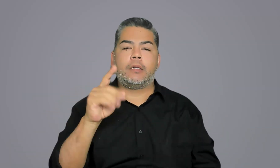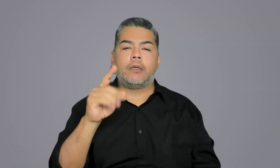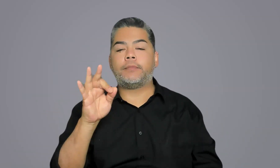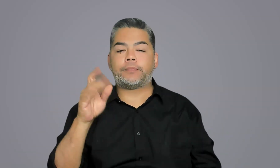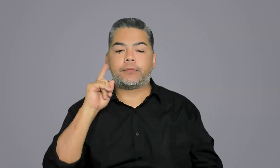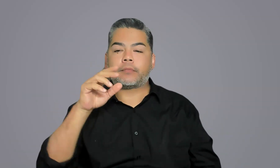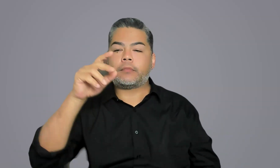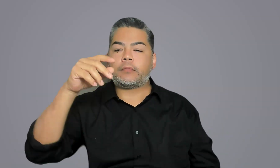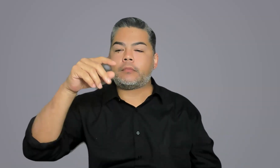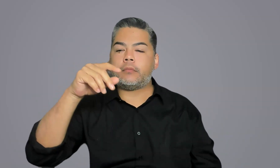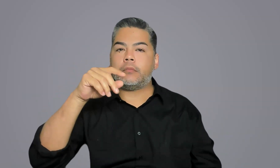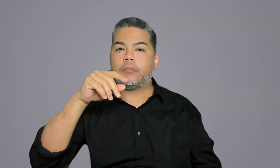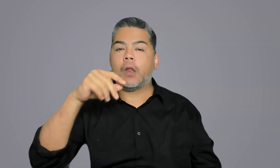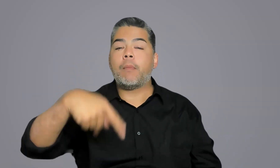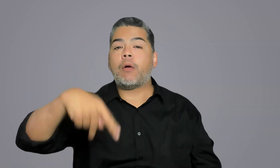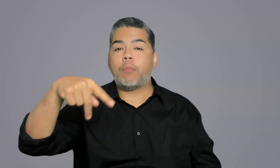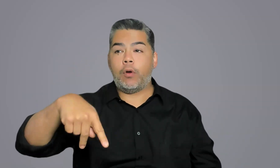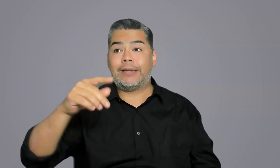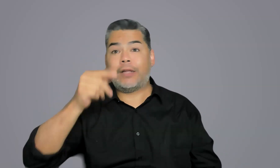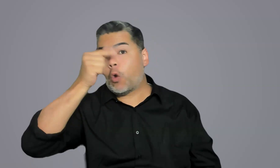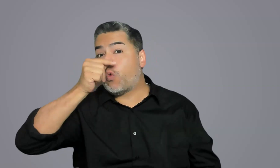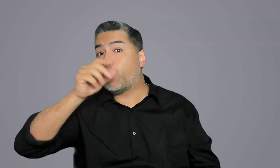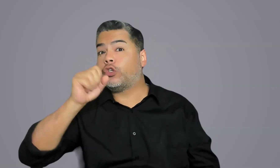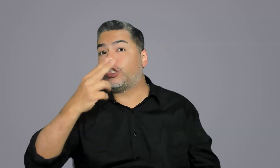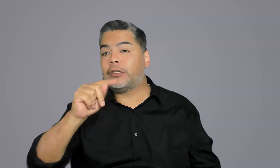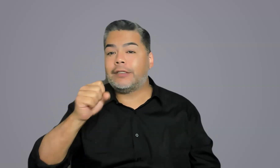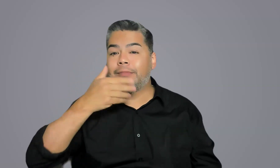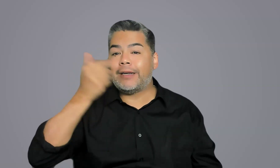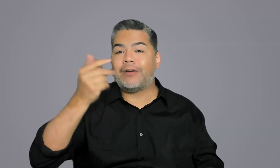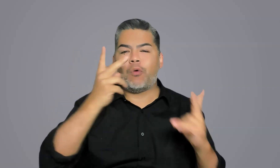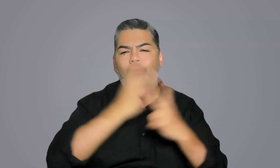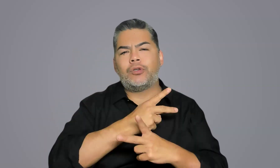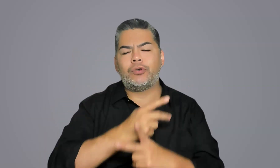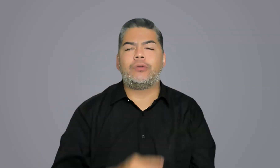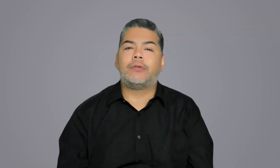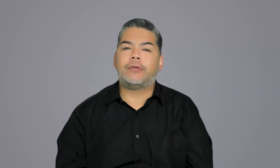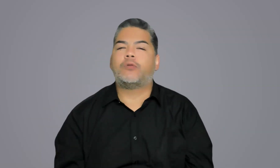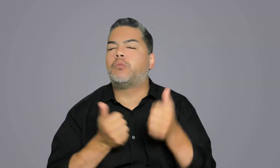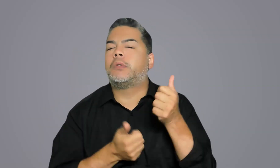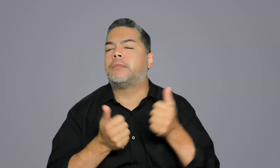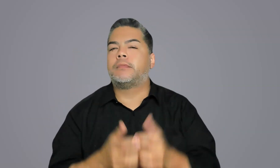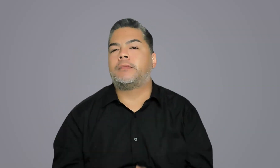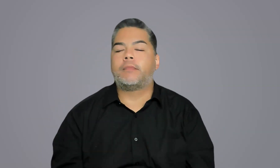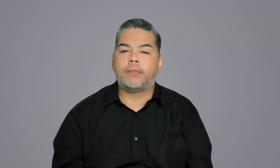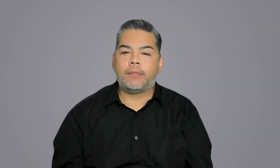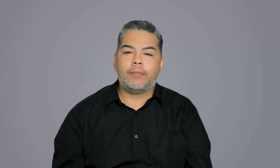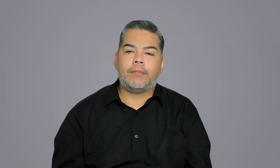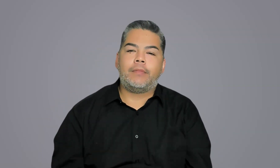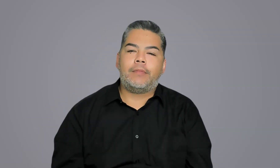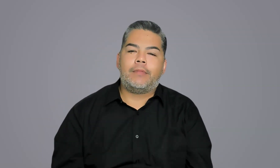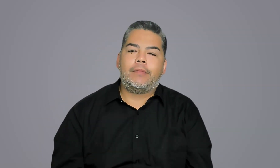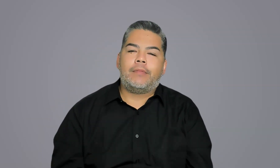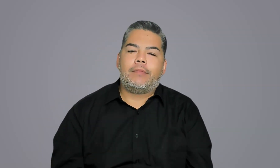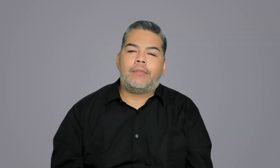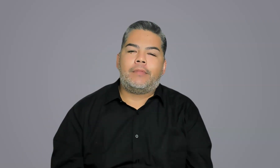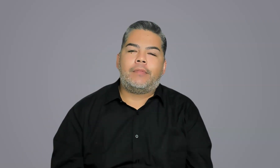decks? Is Google Sheets better or worse? So they're not very accessible is the short answer